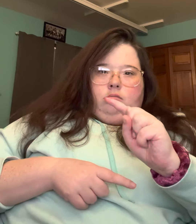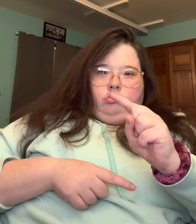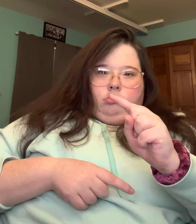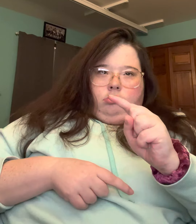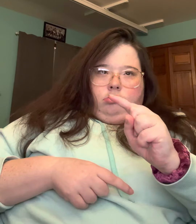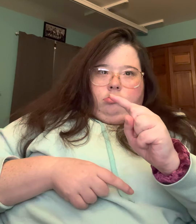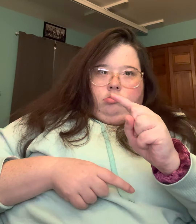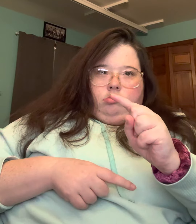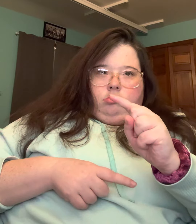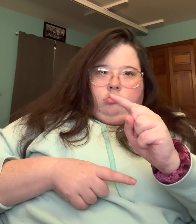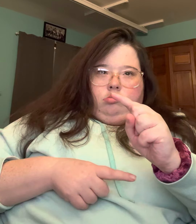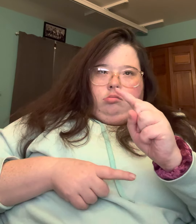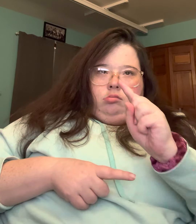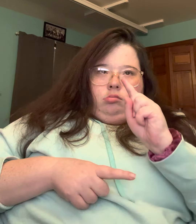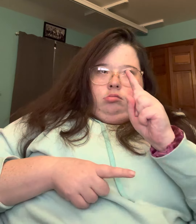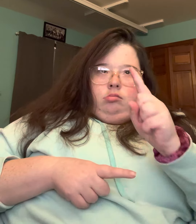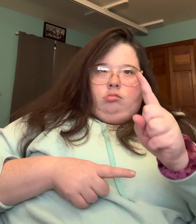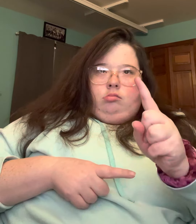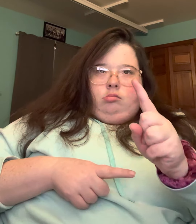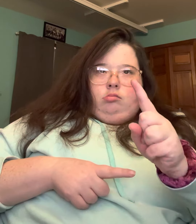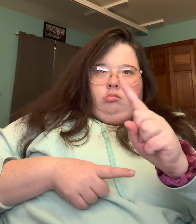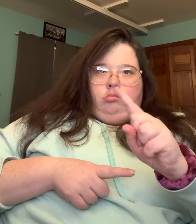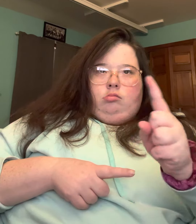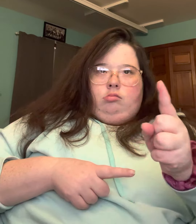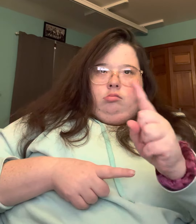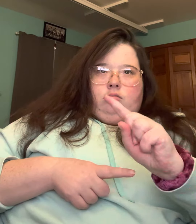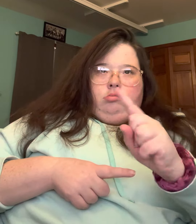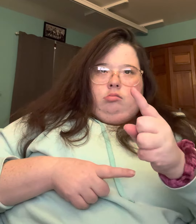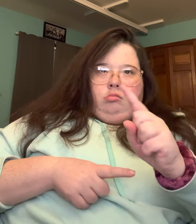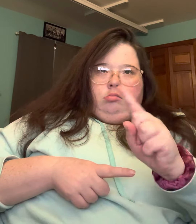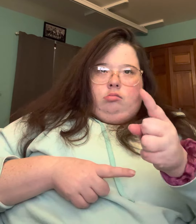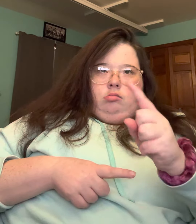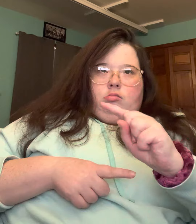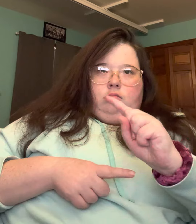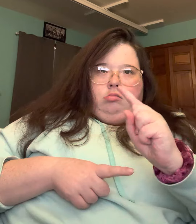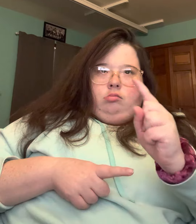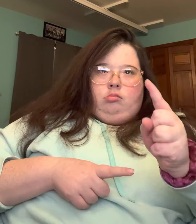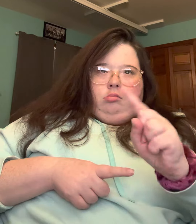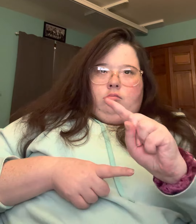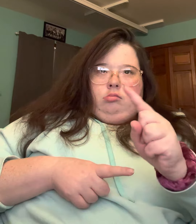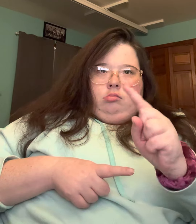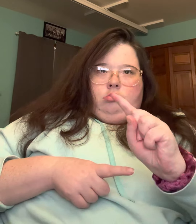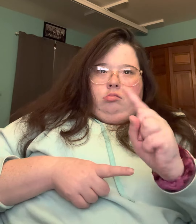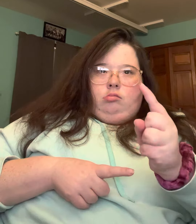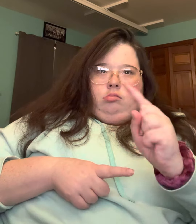All this is your index finger moving from side to side. Where?